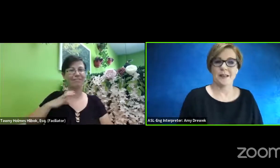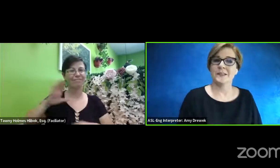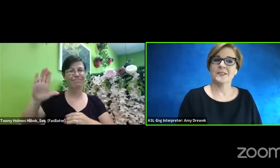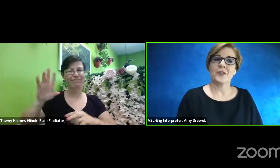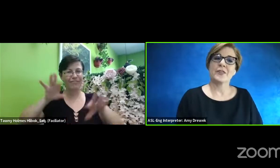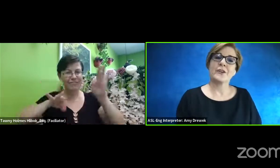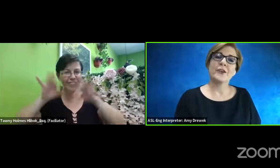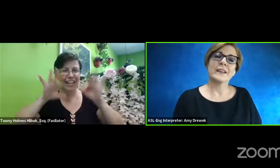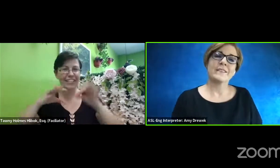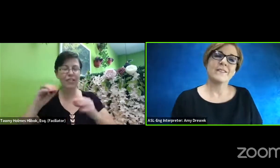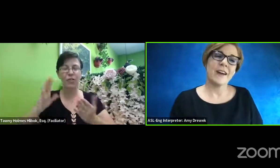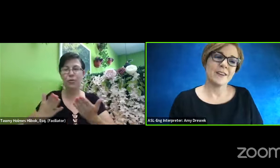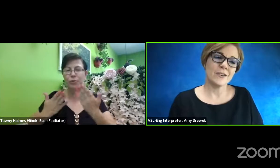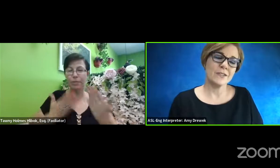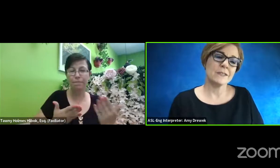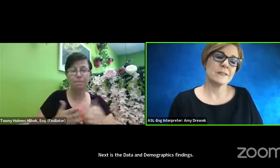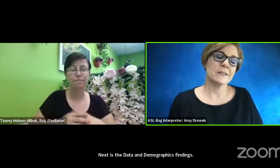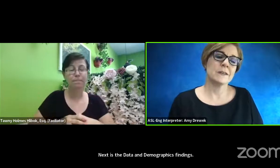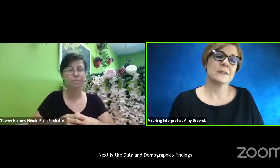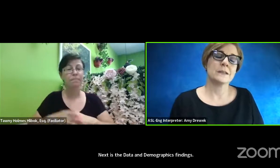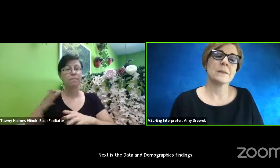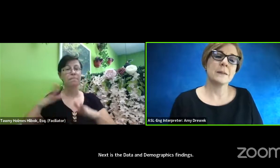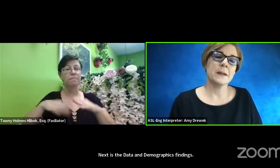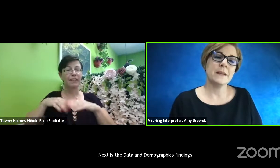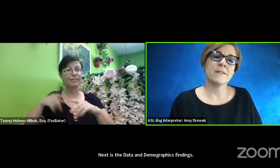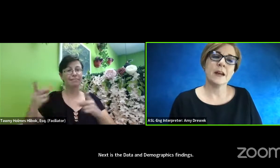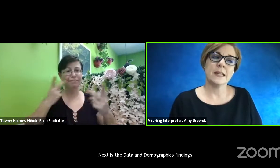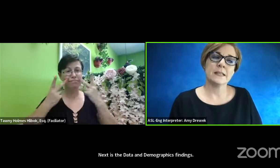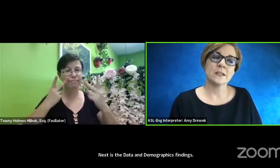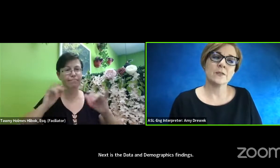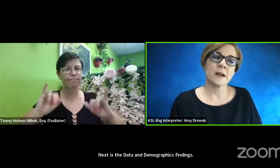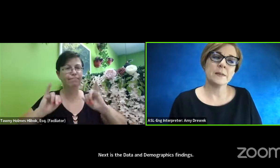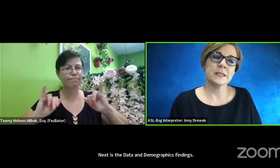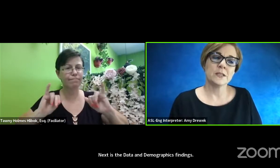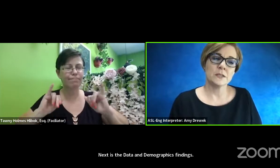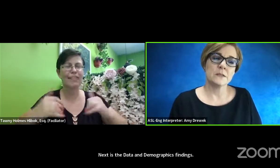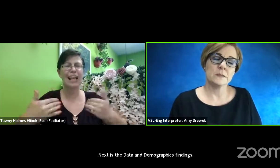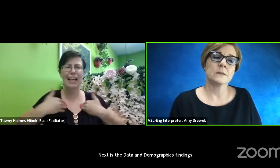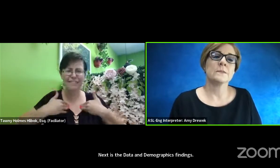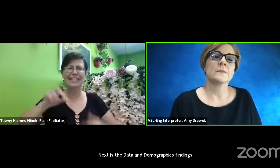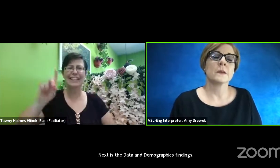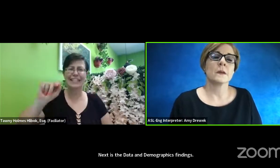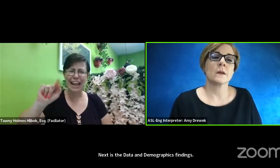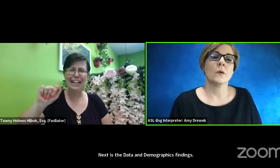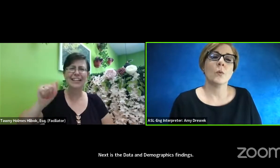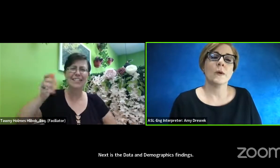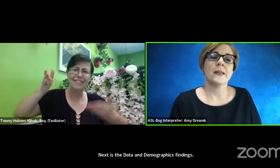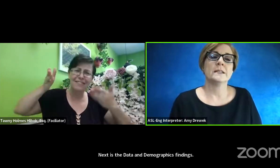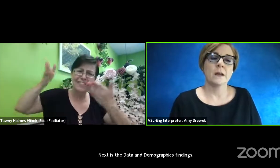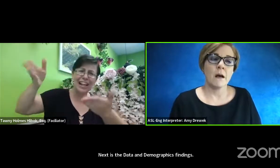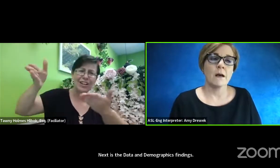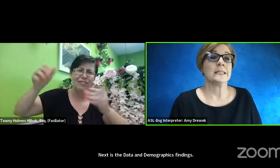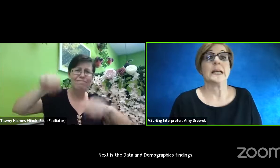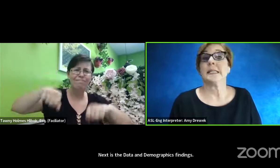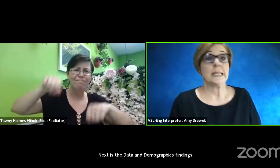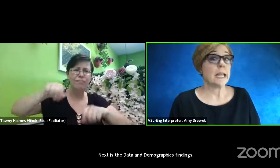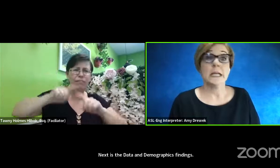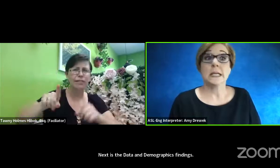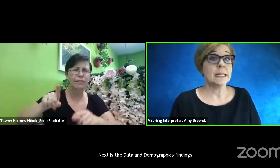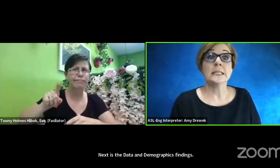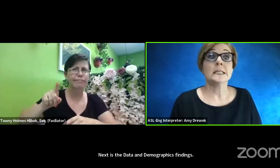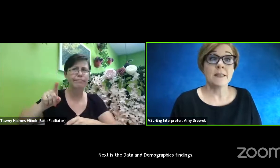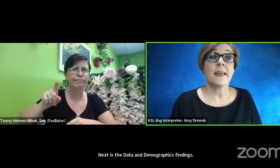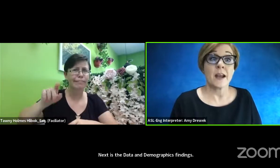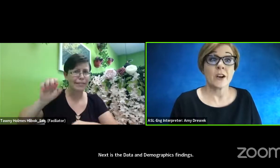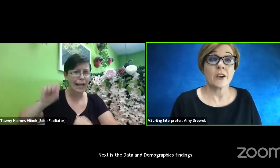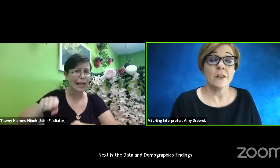So that is our third and final subcommittee findings and recommendations. What they saw is that